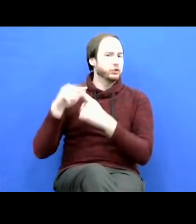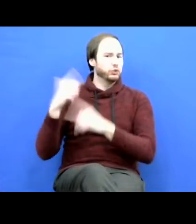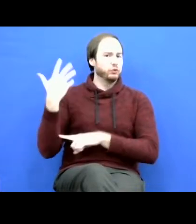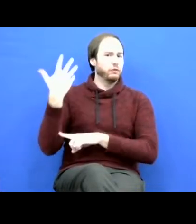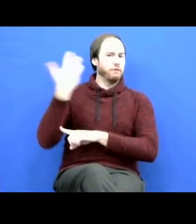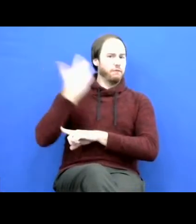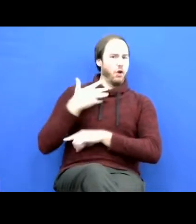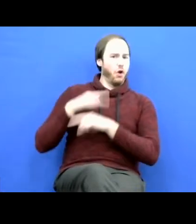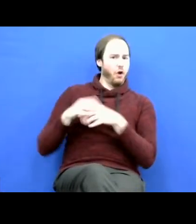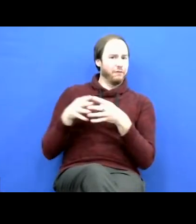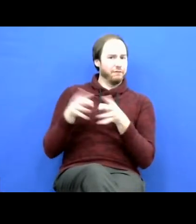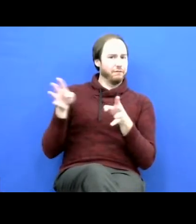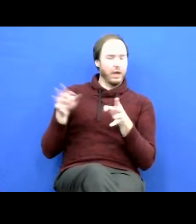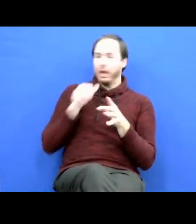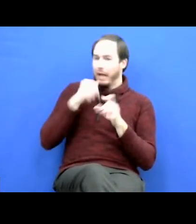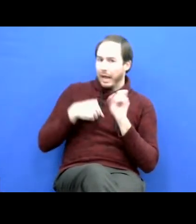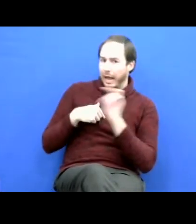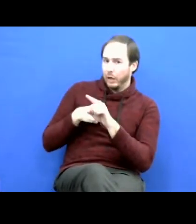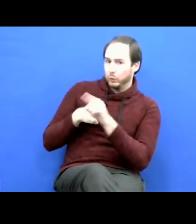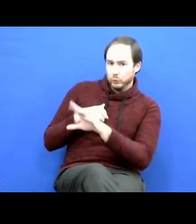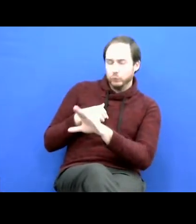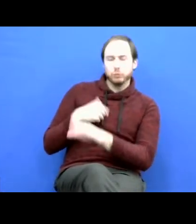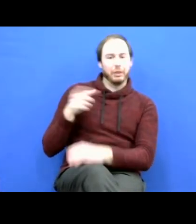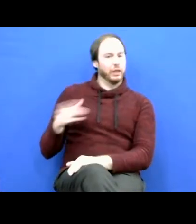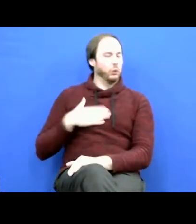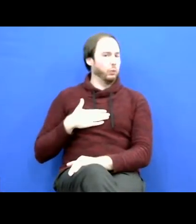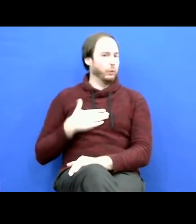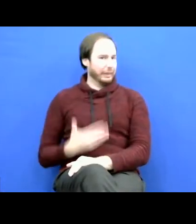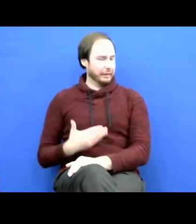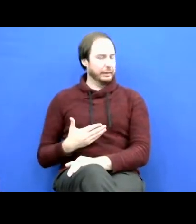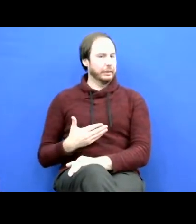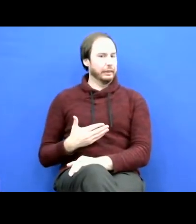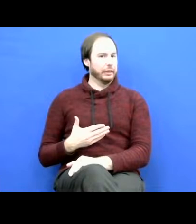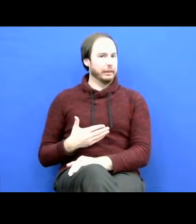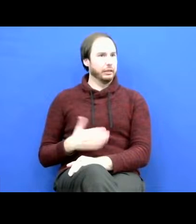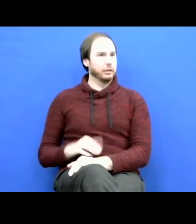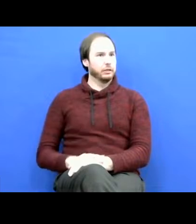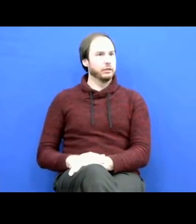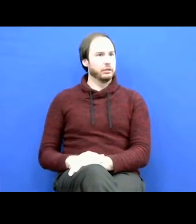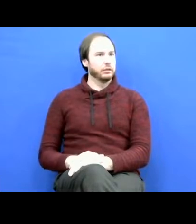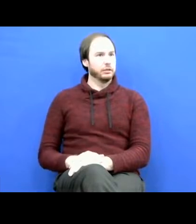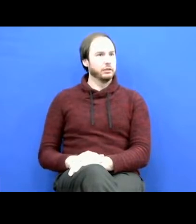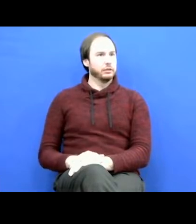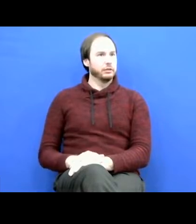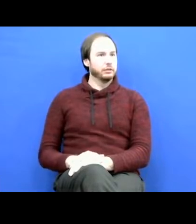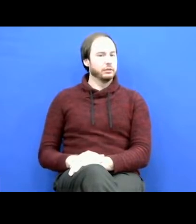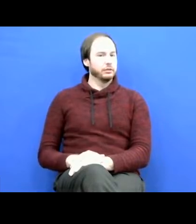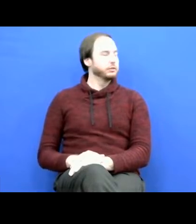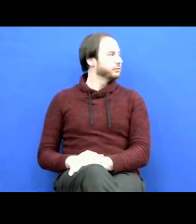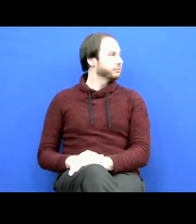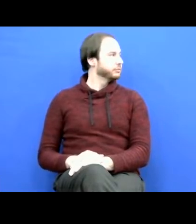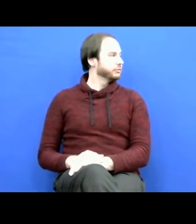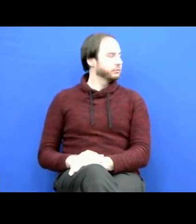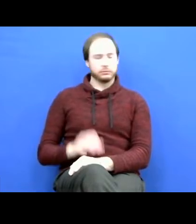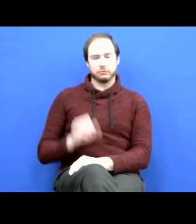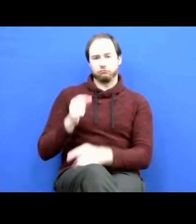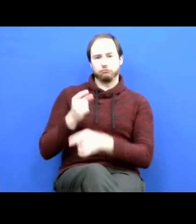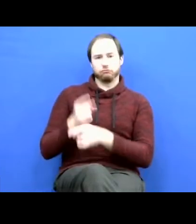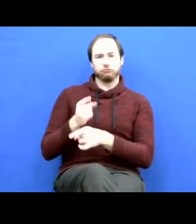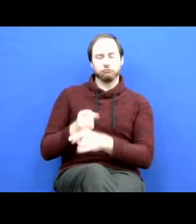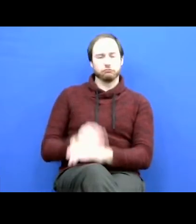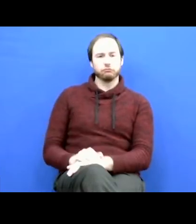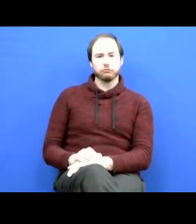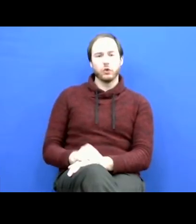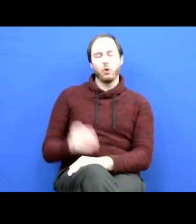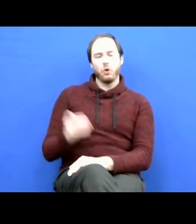gonna, I'm not asking Right. you to do it. Right. They're willing to do it. Yeah, Because they're I gonna be already out there. said the same thing to him. Right, if a they're tree already falls out on there. Our land onto it. Exactly. So, Right,